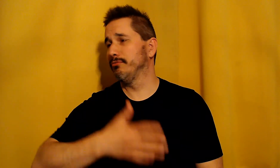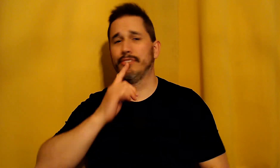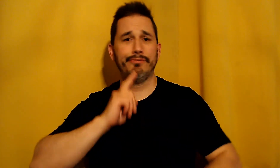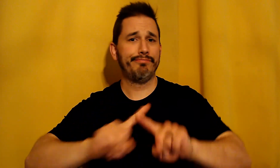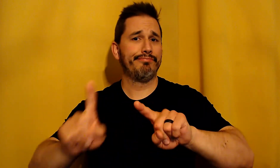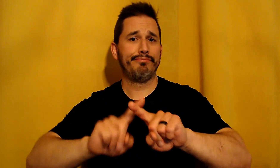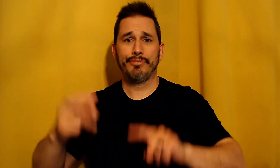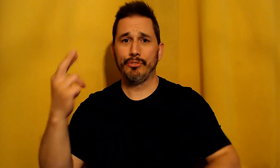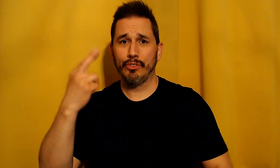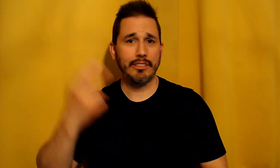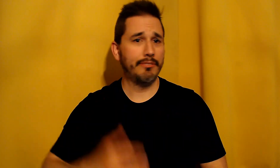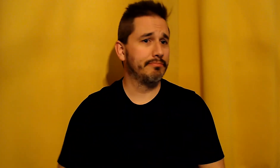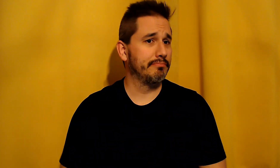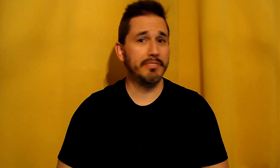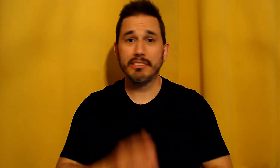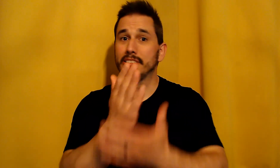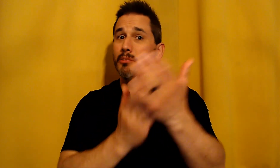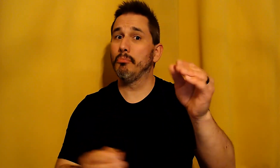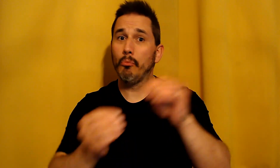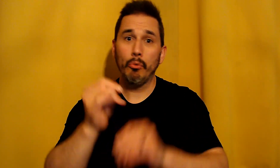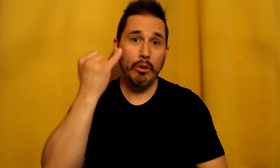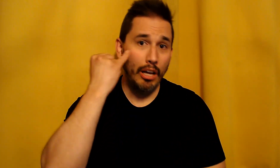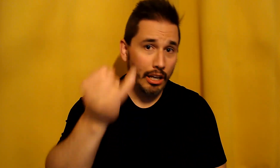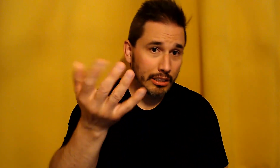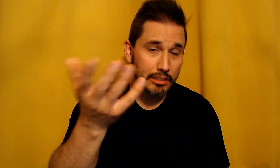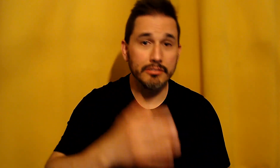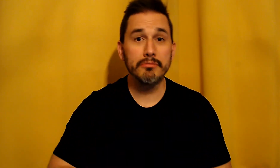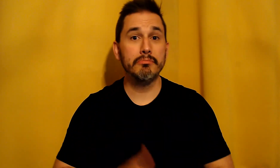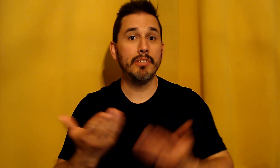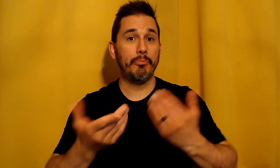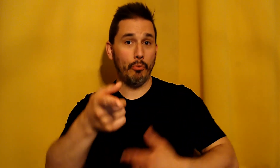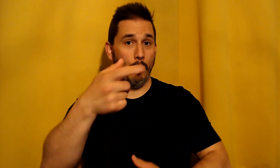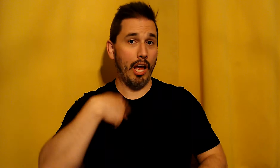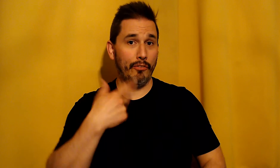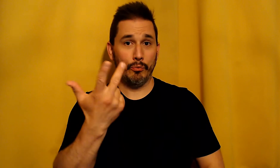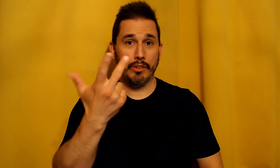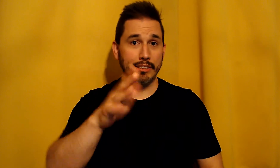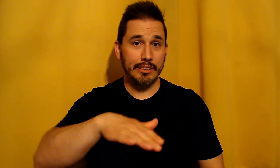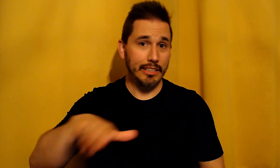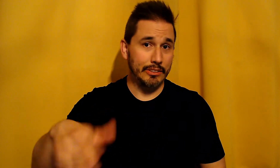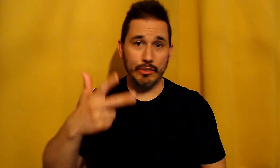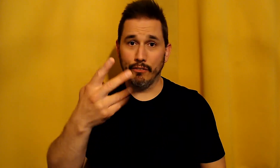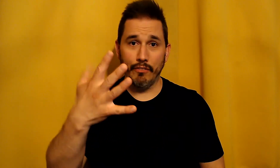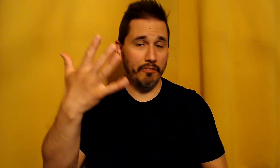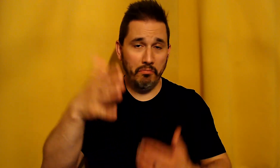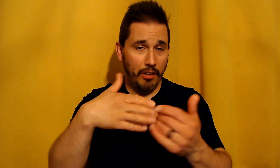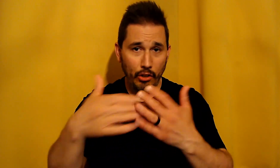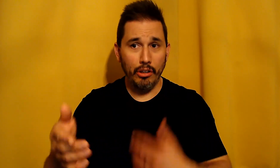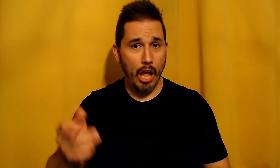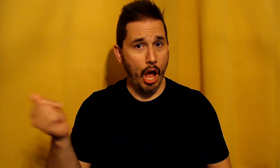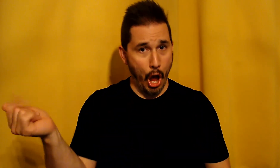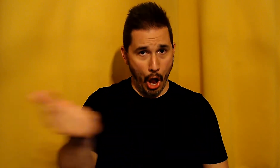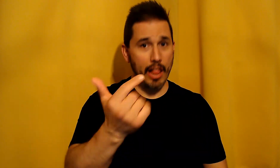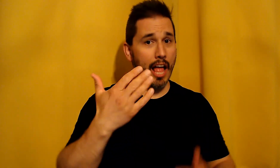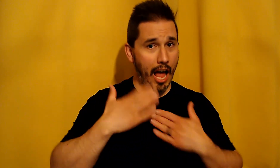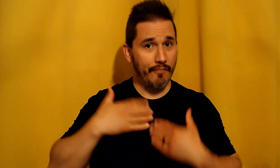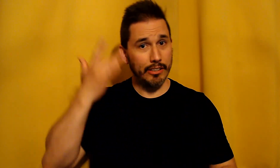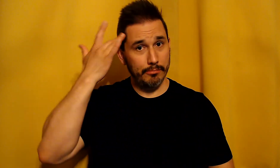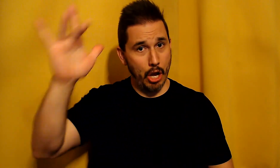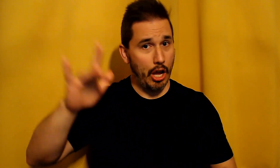leaving the house when you didn't expect them to. A few more ideas might be maybe say you had three or more